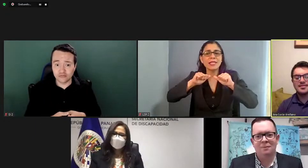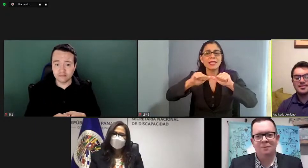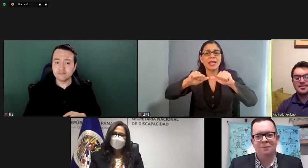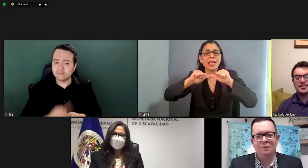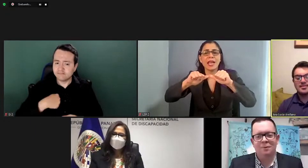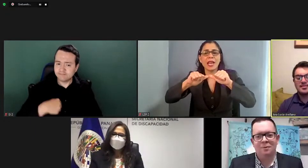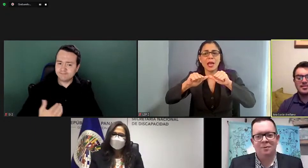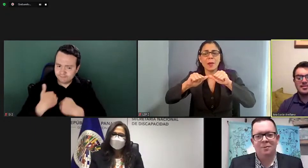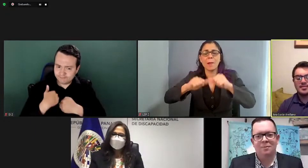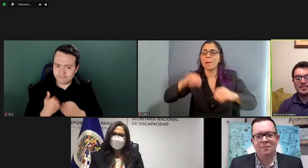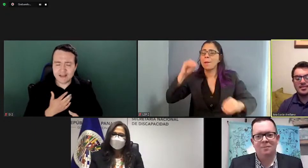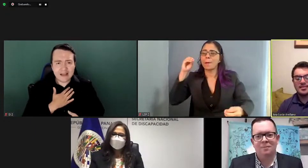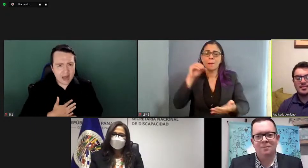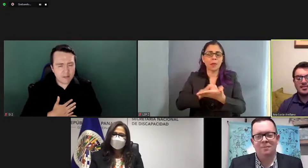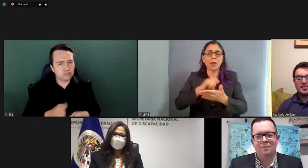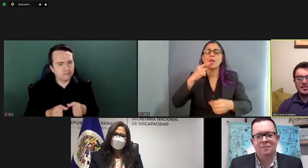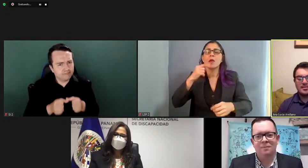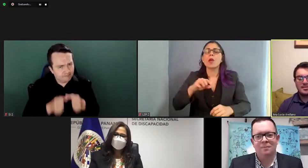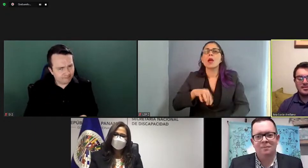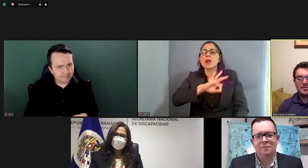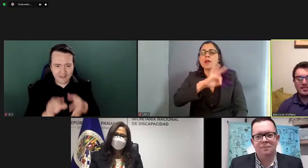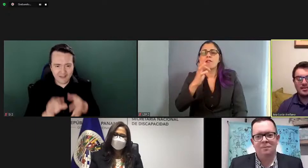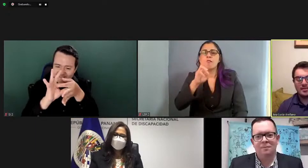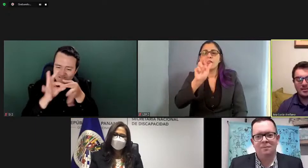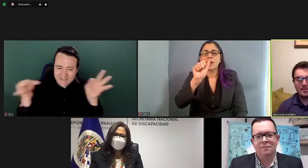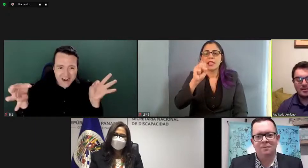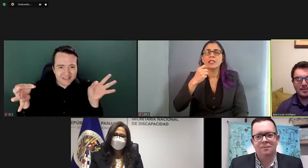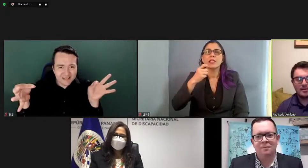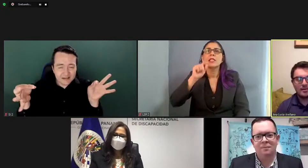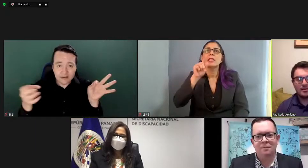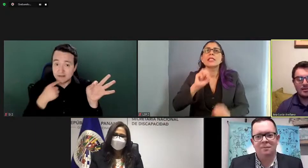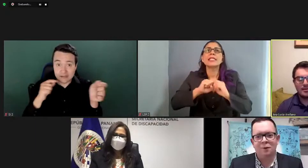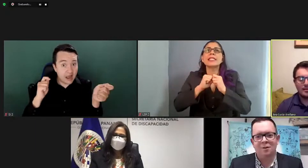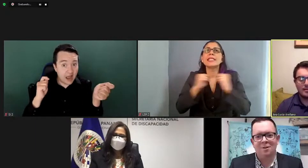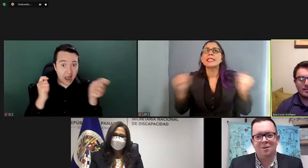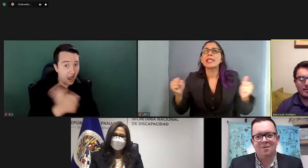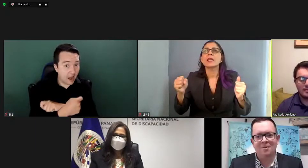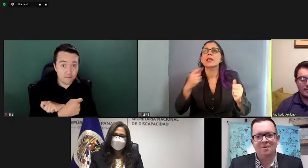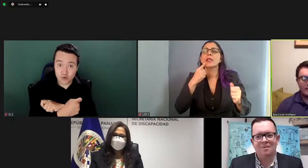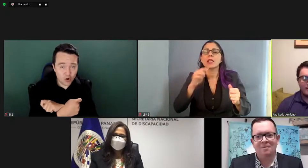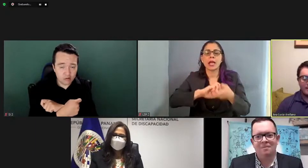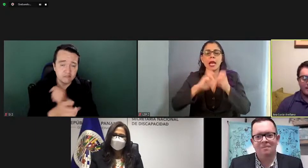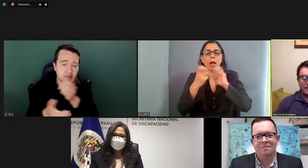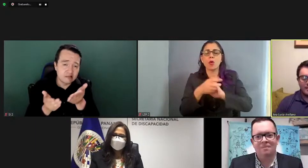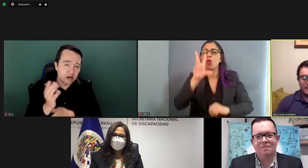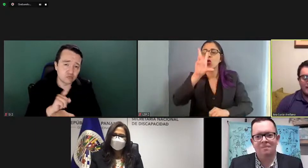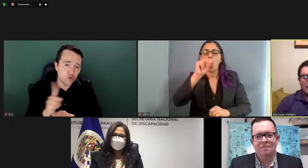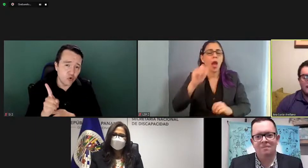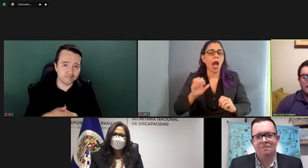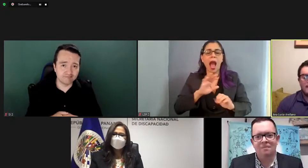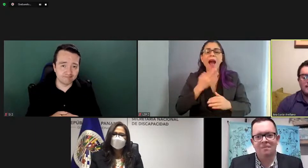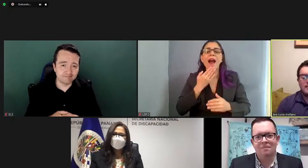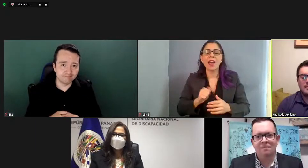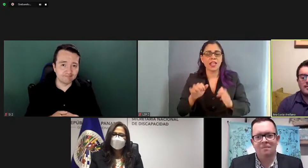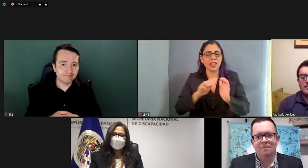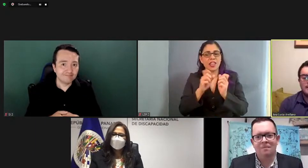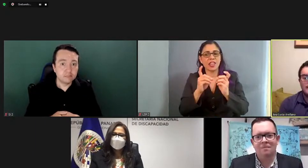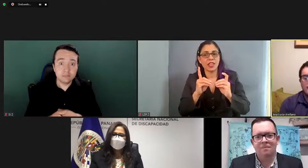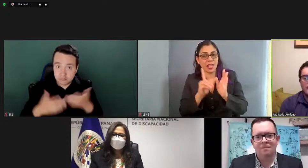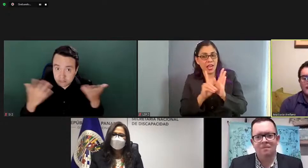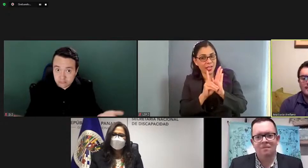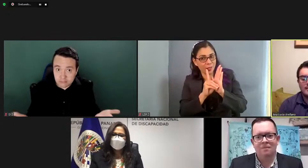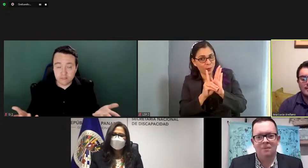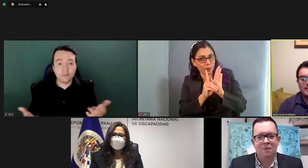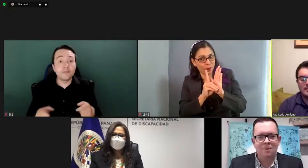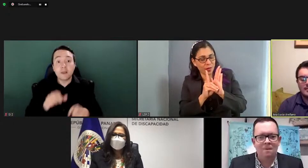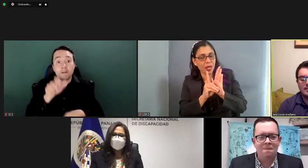want to continue positioning this phrase without change there are no rights the inclusion of